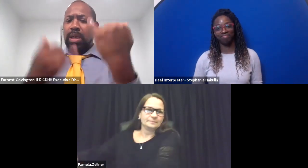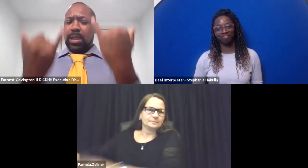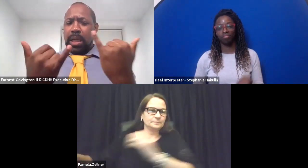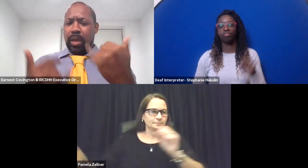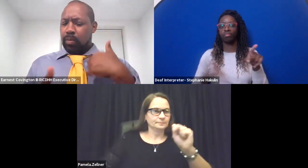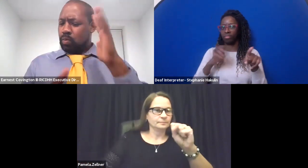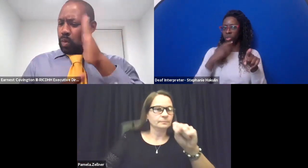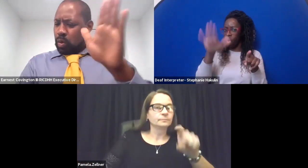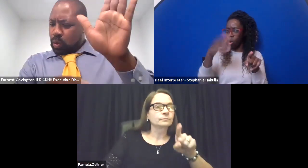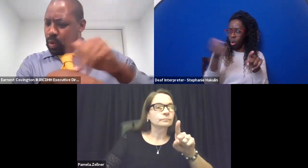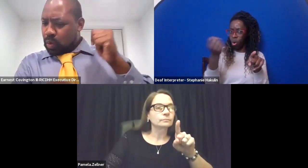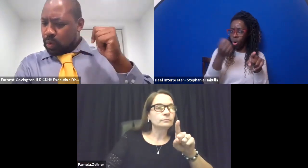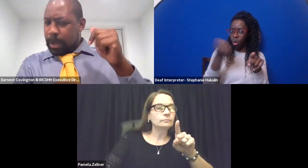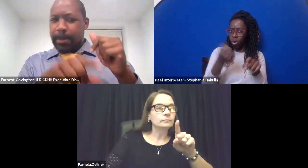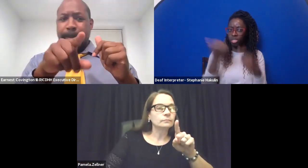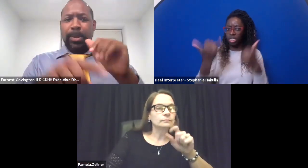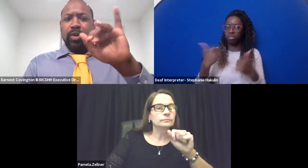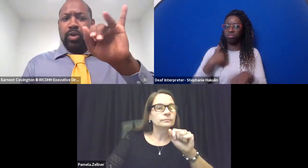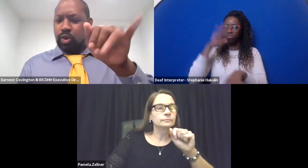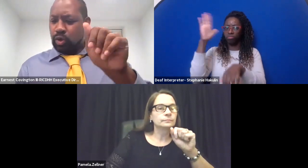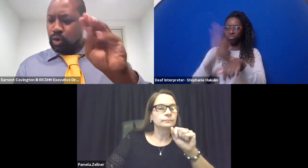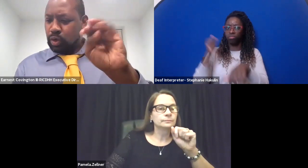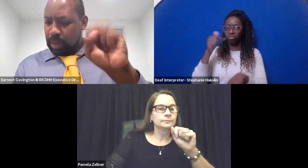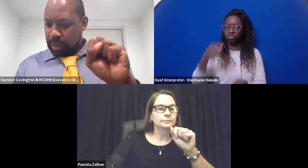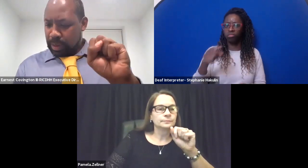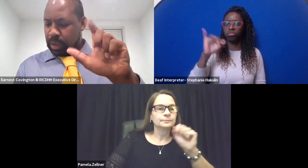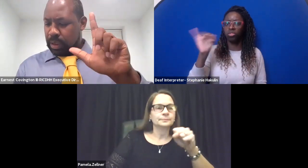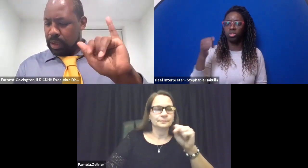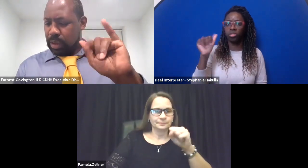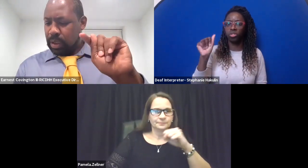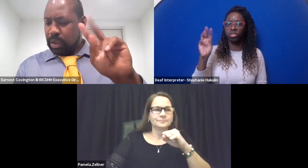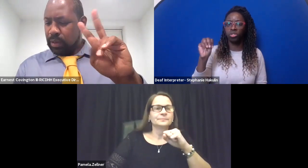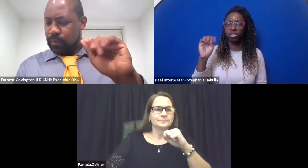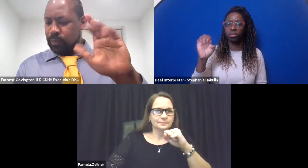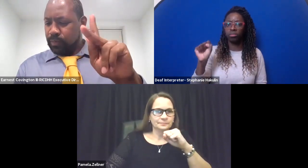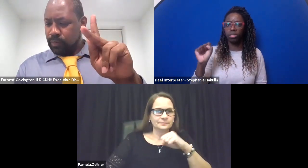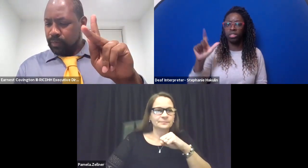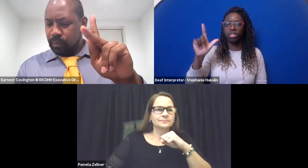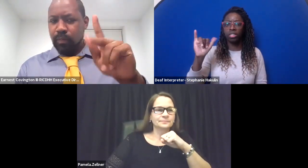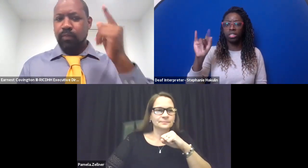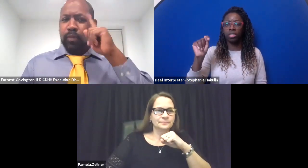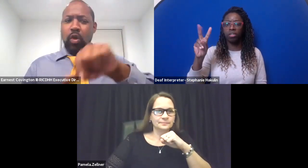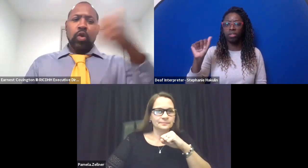here. Now, don't go away. I'd like to call James